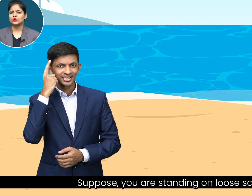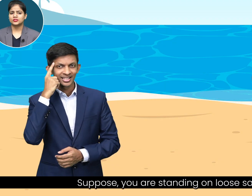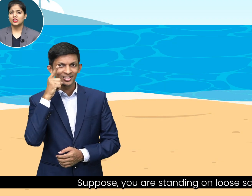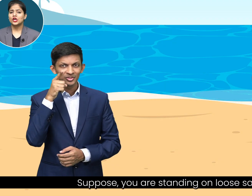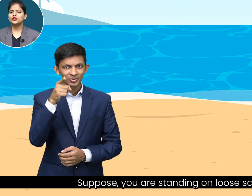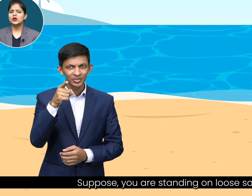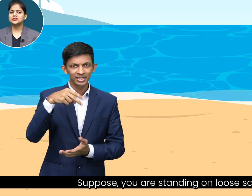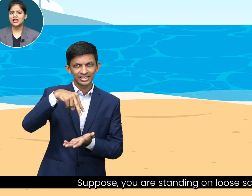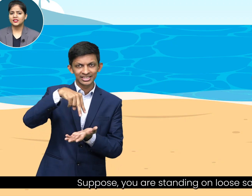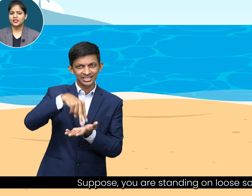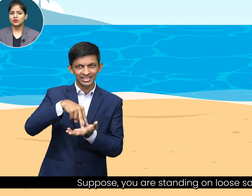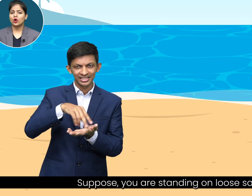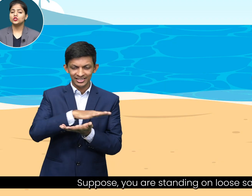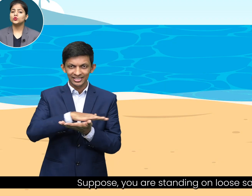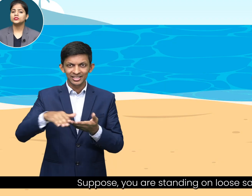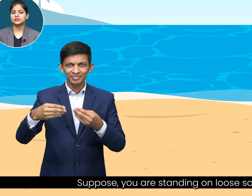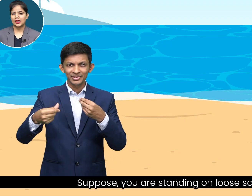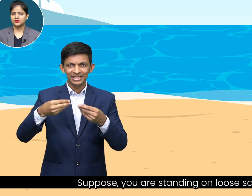Suppose you are standing on loose sand.